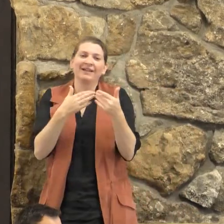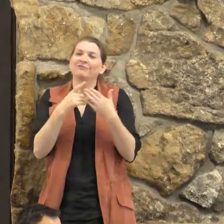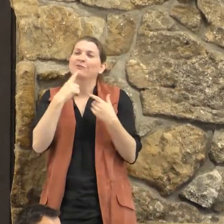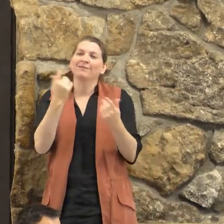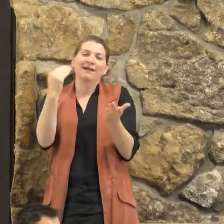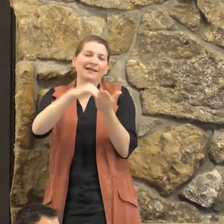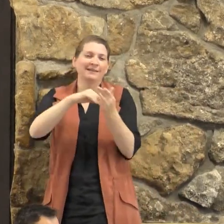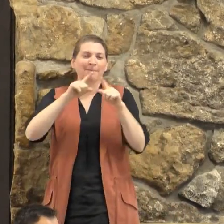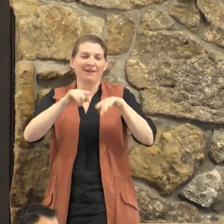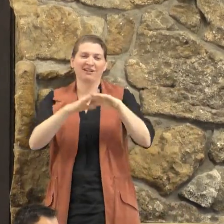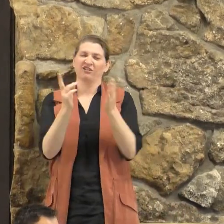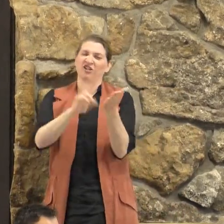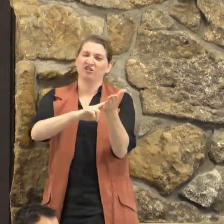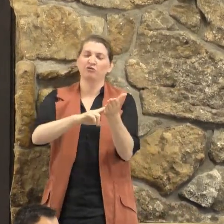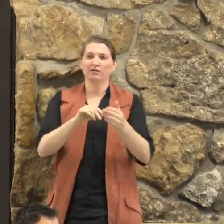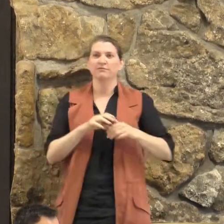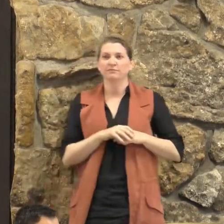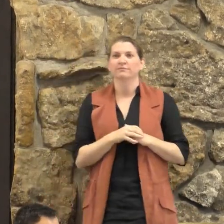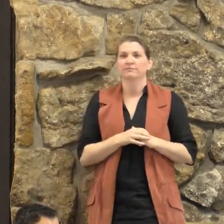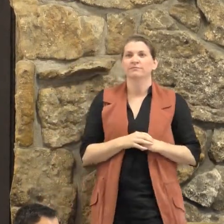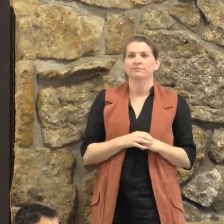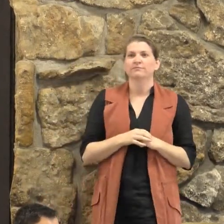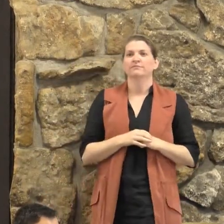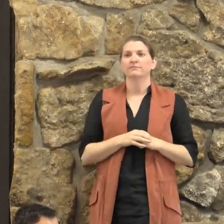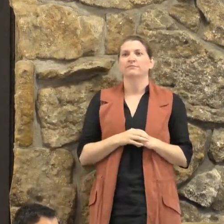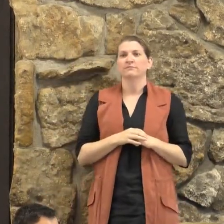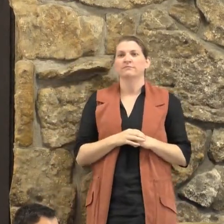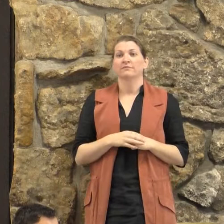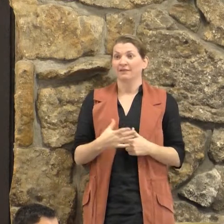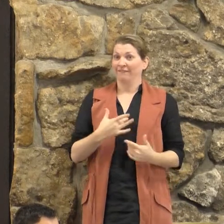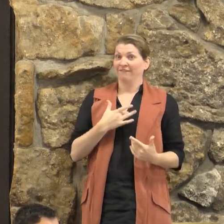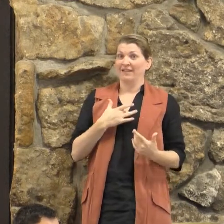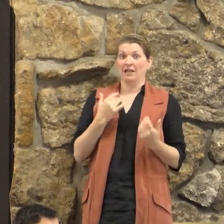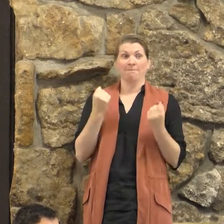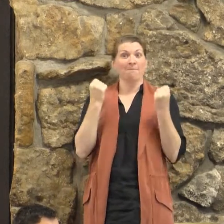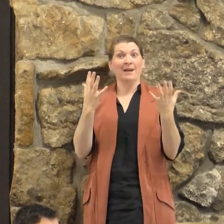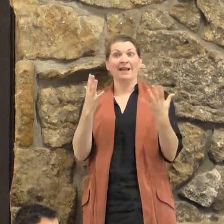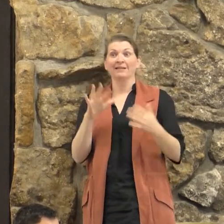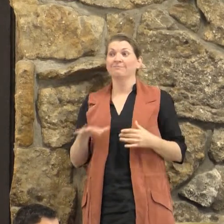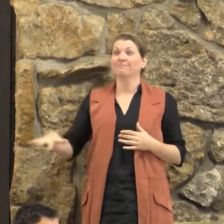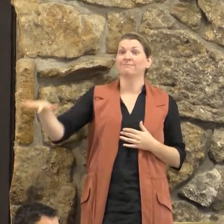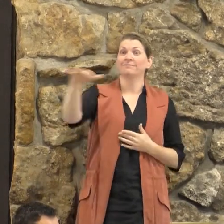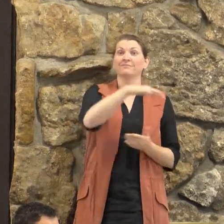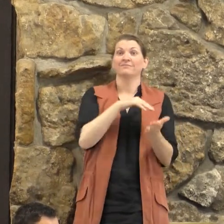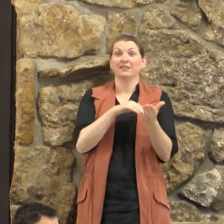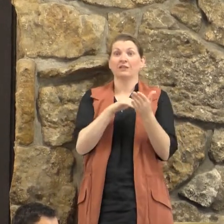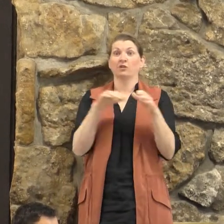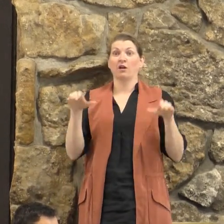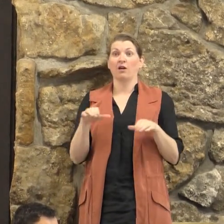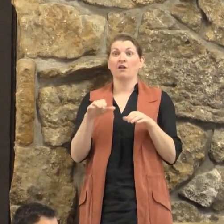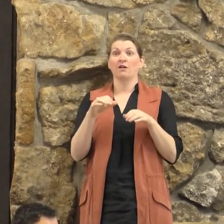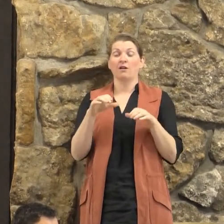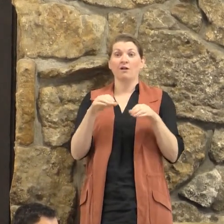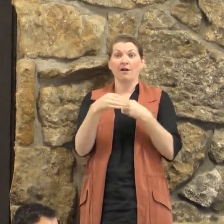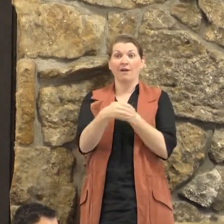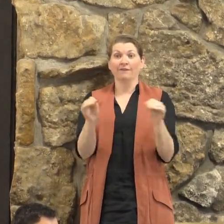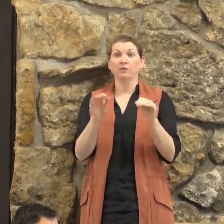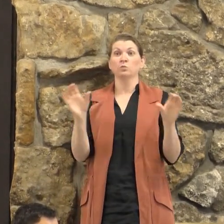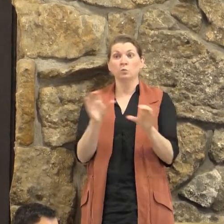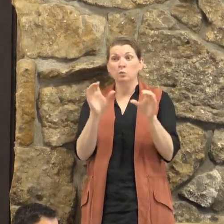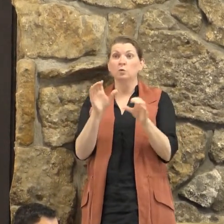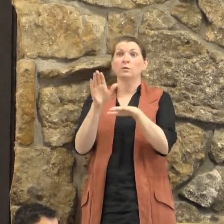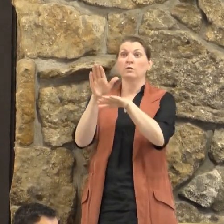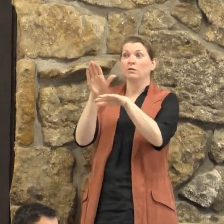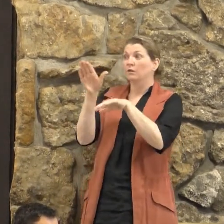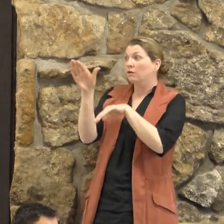actually I feel like that's a lot of doctor's offices I'm aware are doing the same thing. If there's a less than 24 hour cancellation, then the doctor's office will still